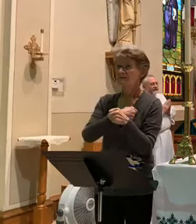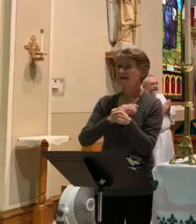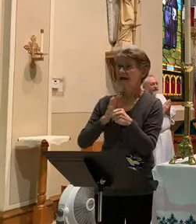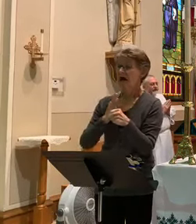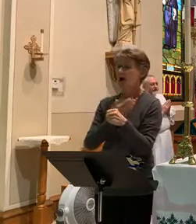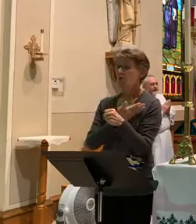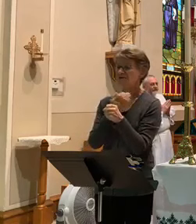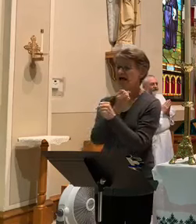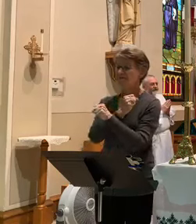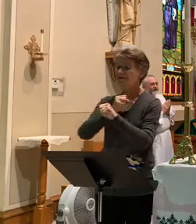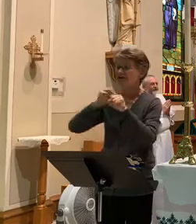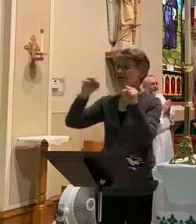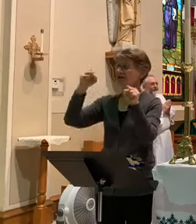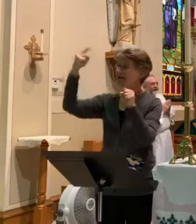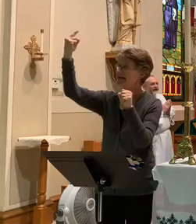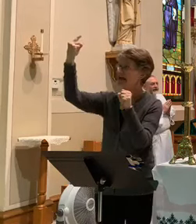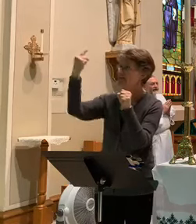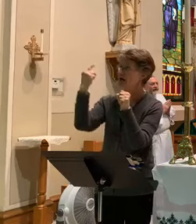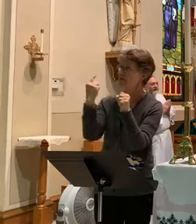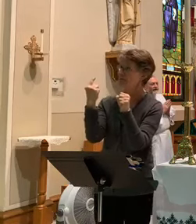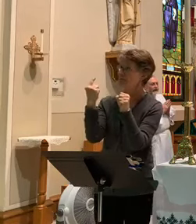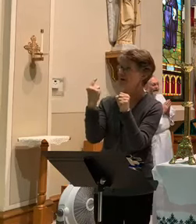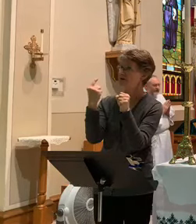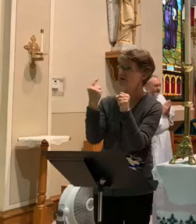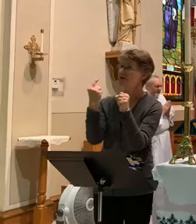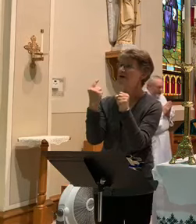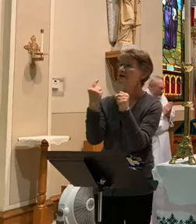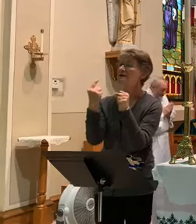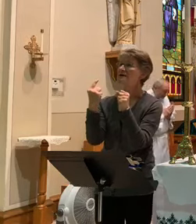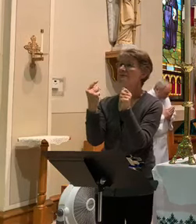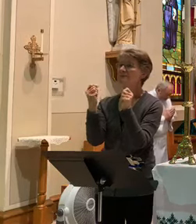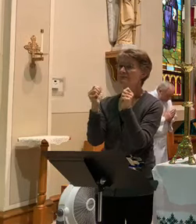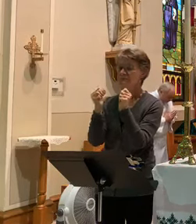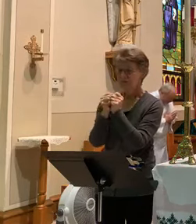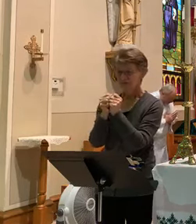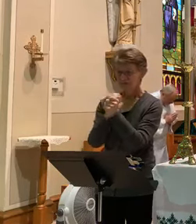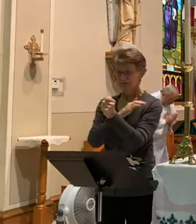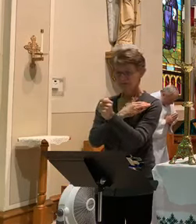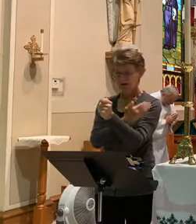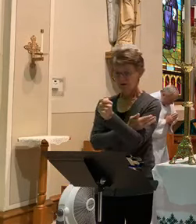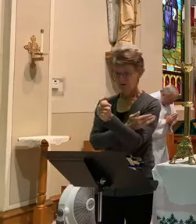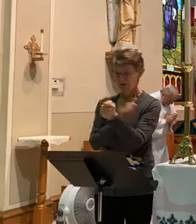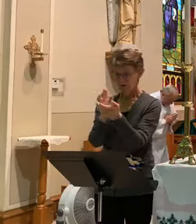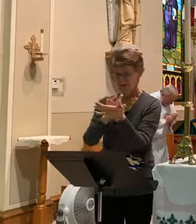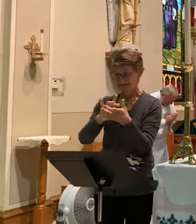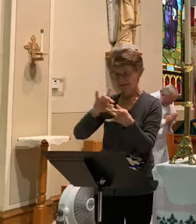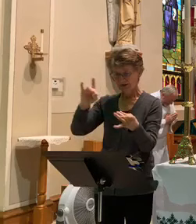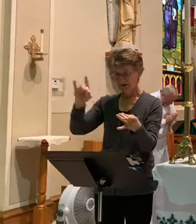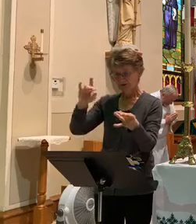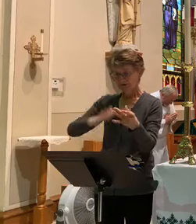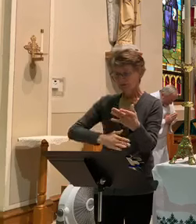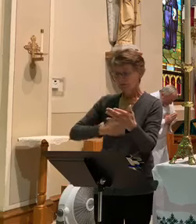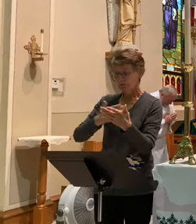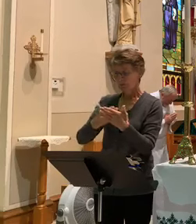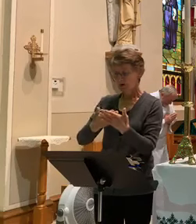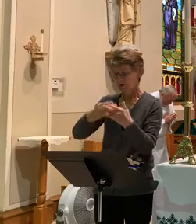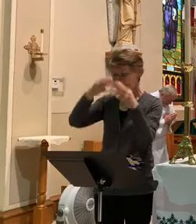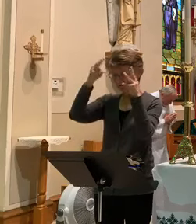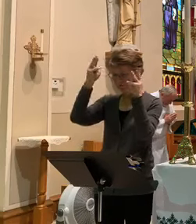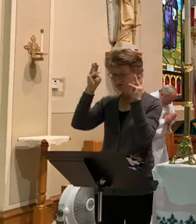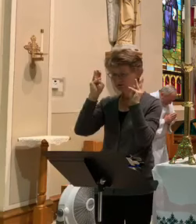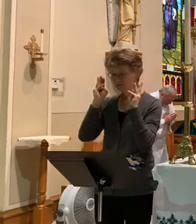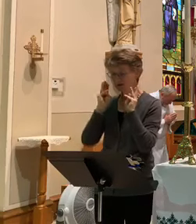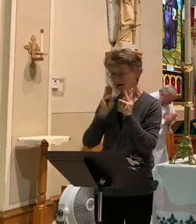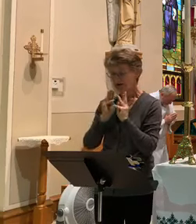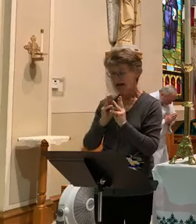us men and for our salvation, he came down from heaven, and by the Holy Spirit was incarnate of the Virgin